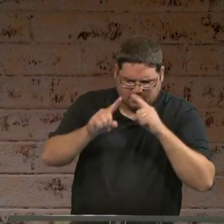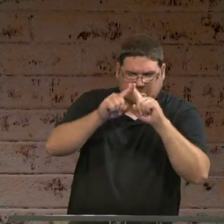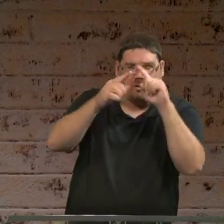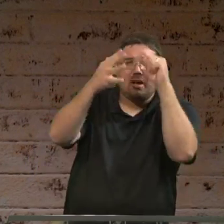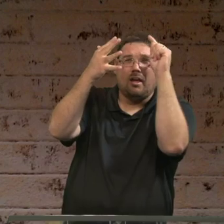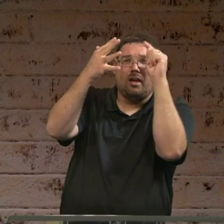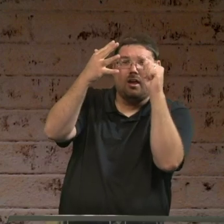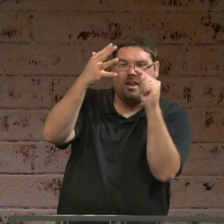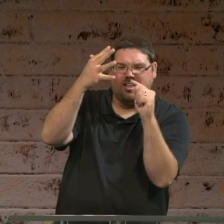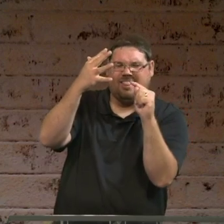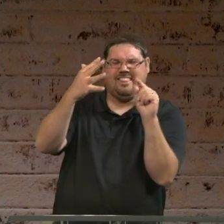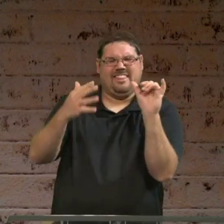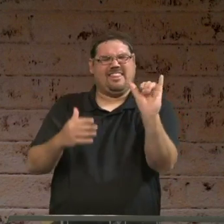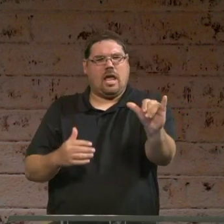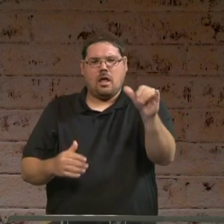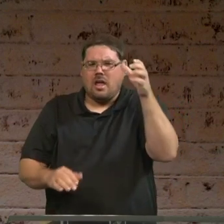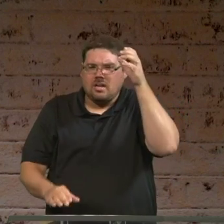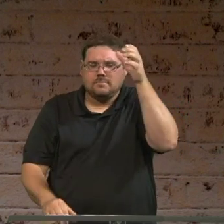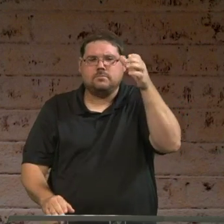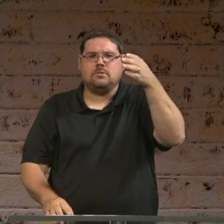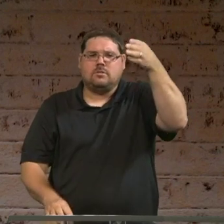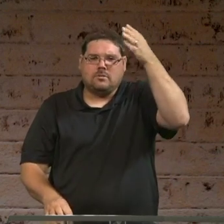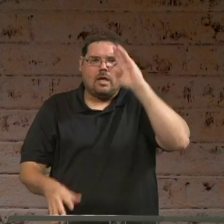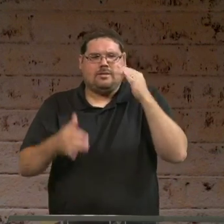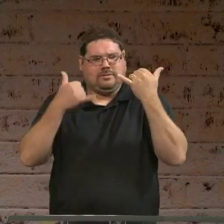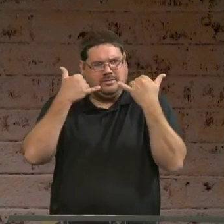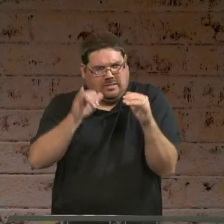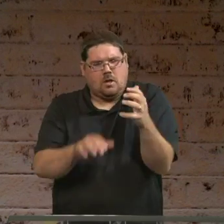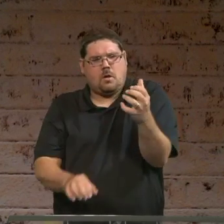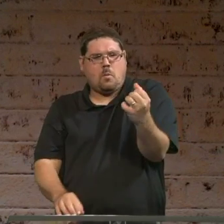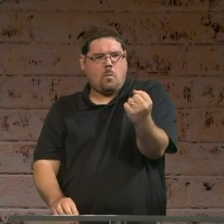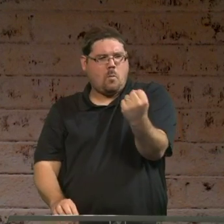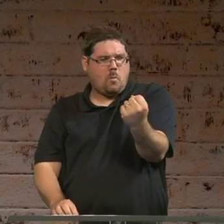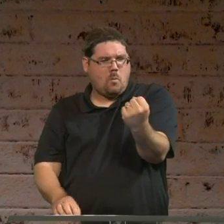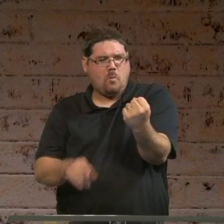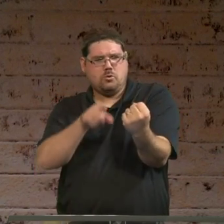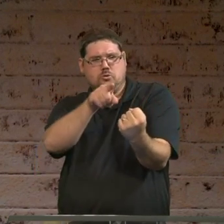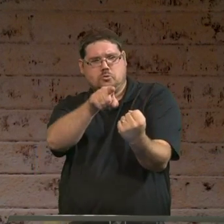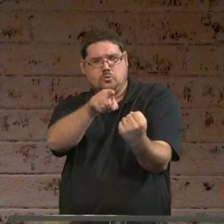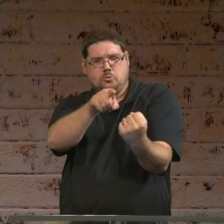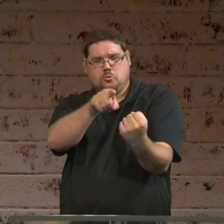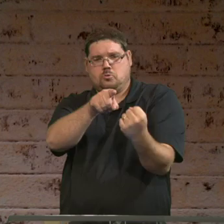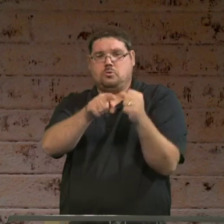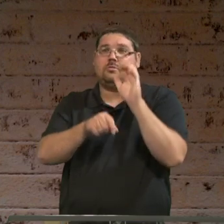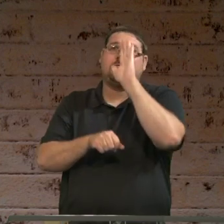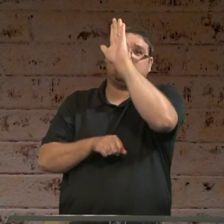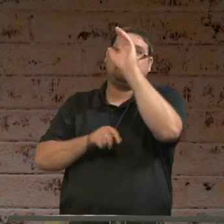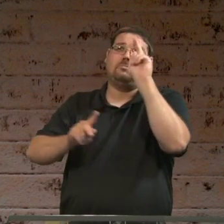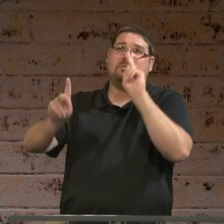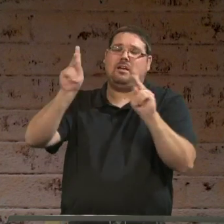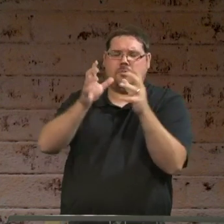hedges us about, how his hand is upon us, and the concept of God still holding on to